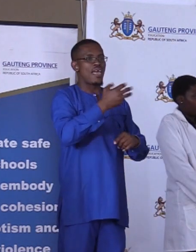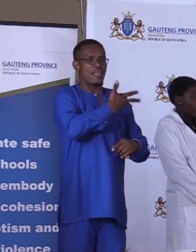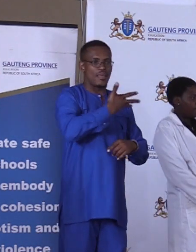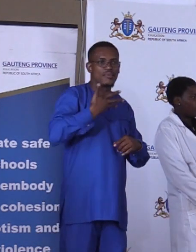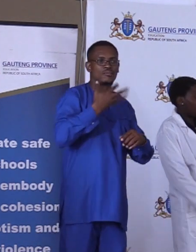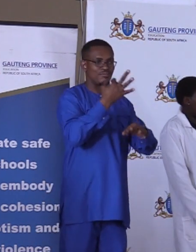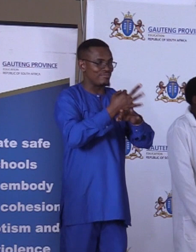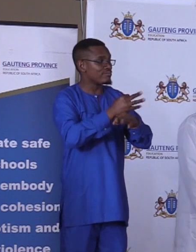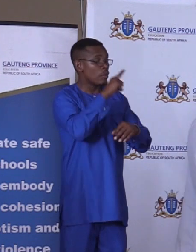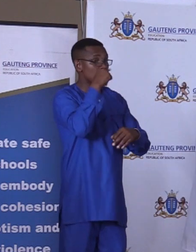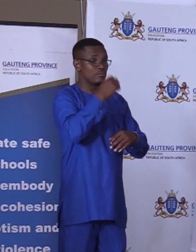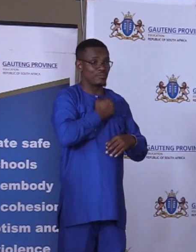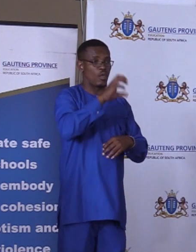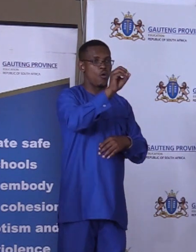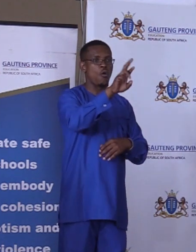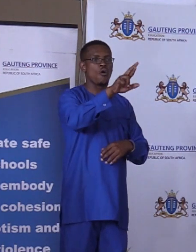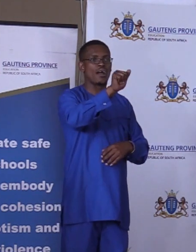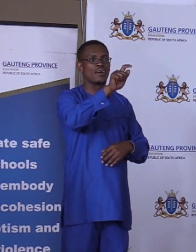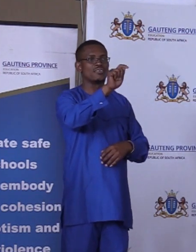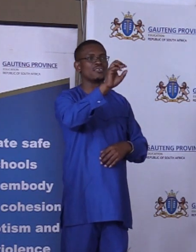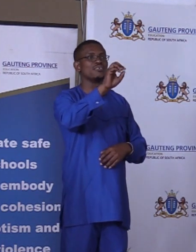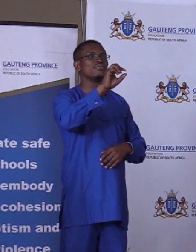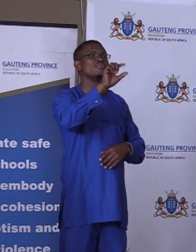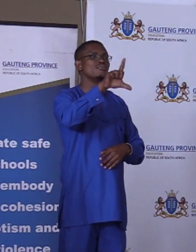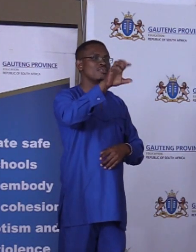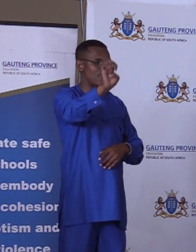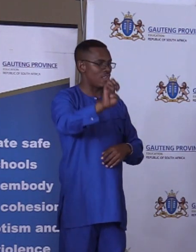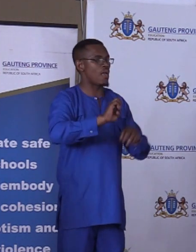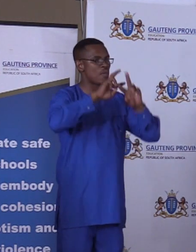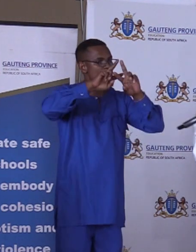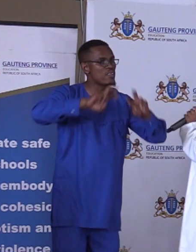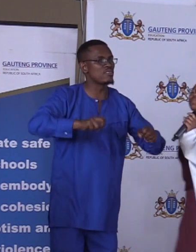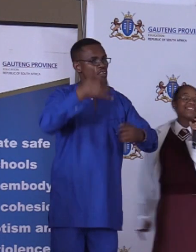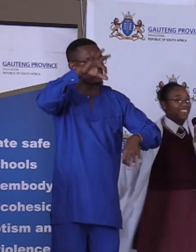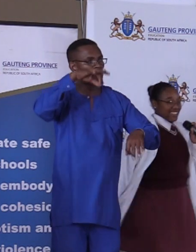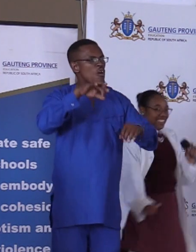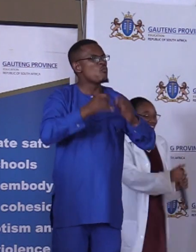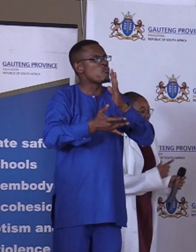gentlemen. My name is Oratile Mafereka and I am a research scientist.